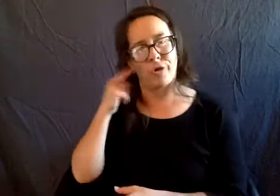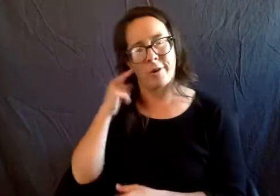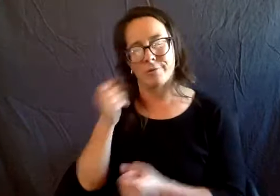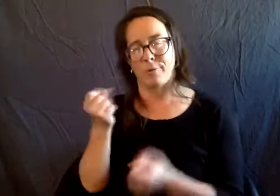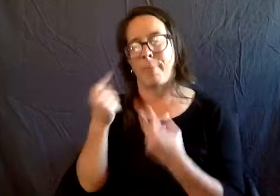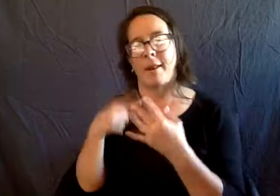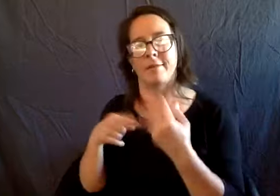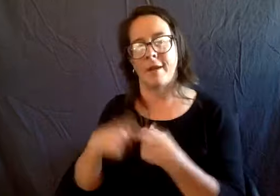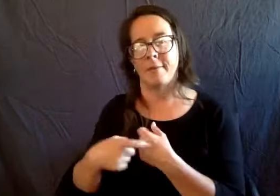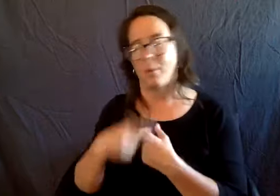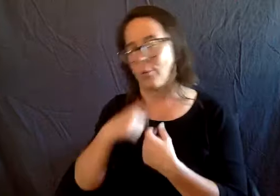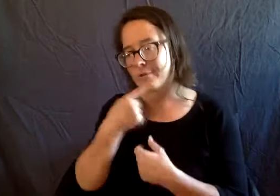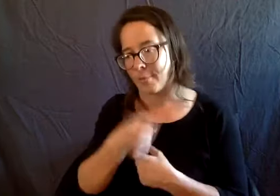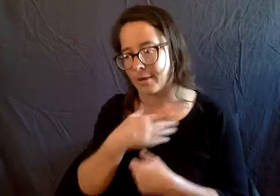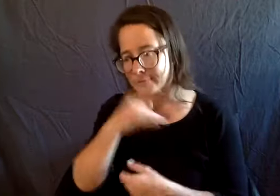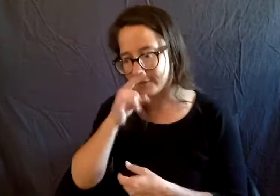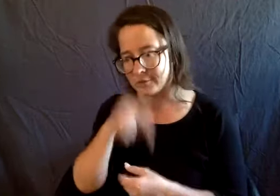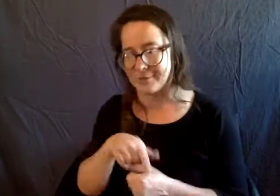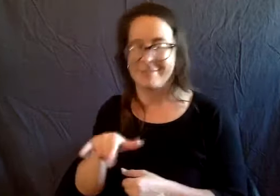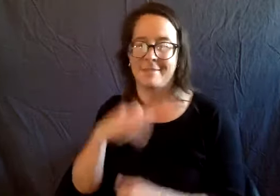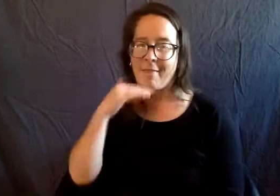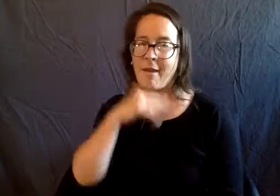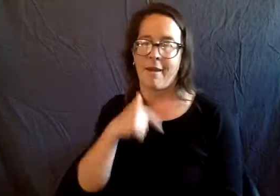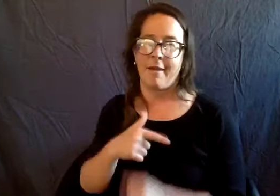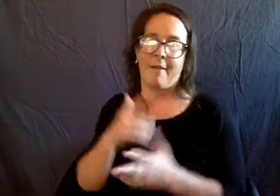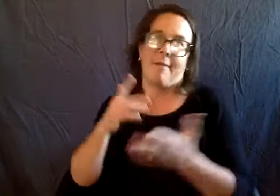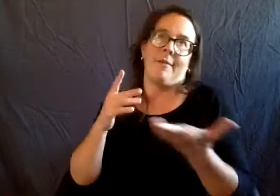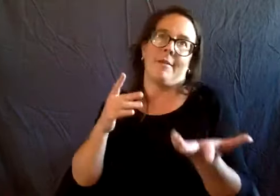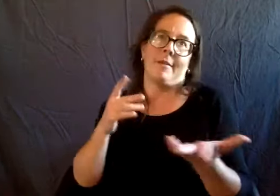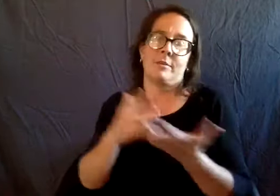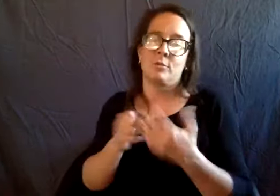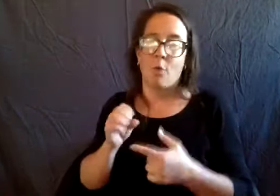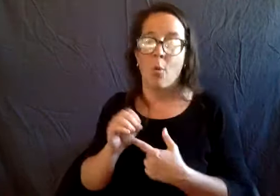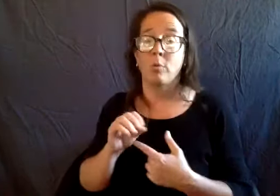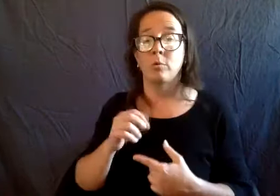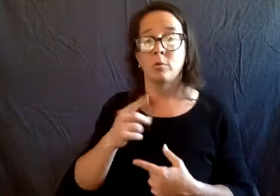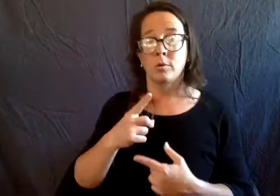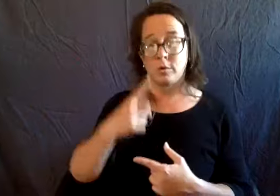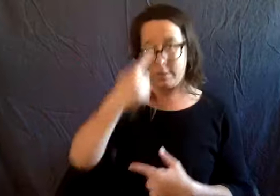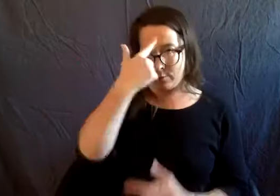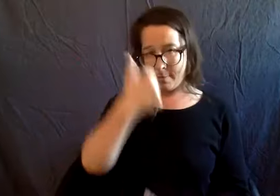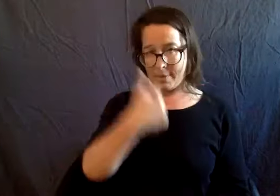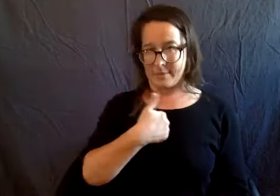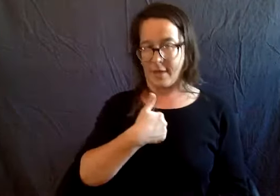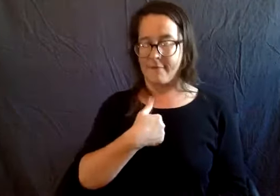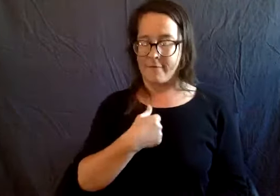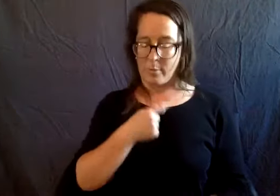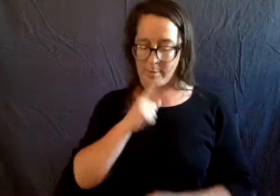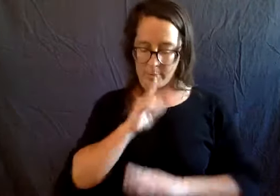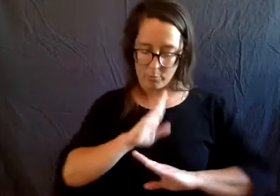many times. And I wouldn't tell my children because they'd heard this lie over and over. And so I just to myself, I would make a solemn